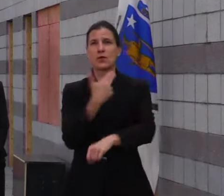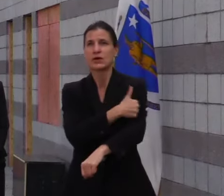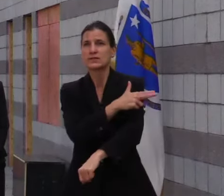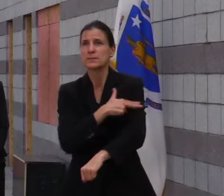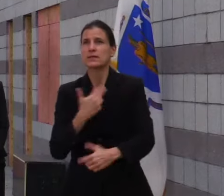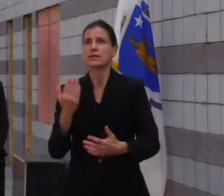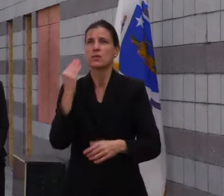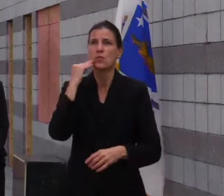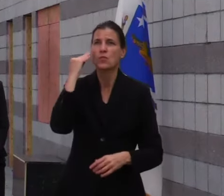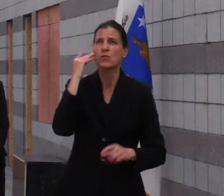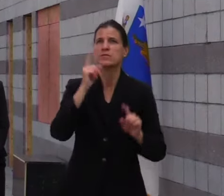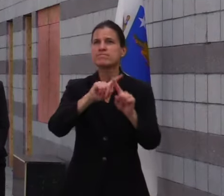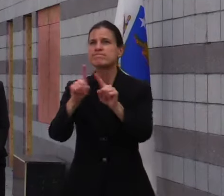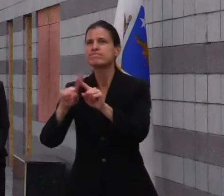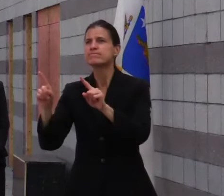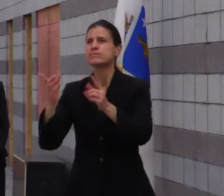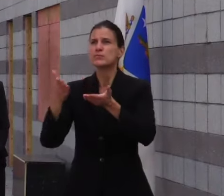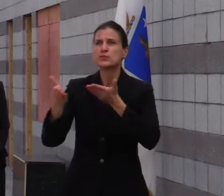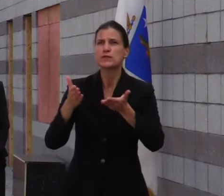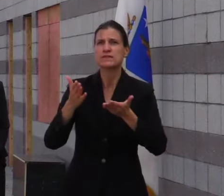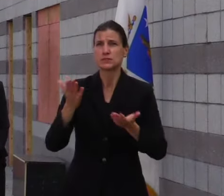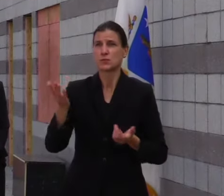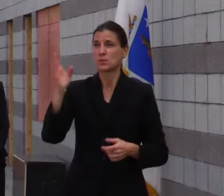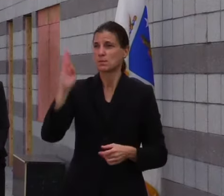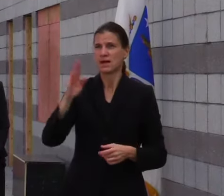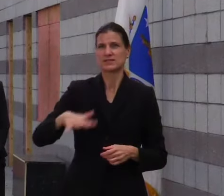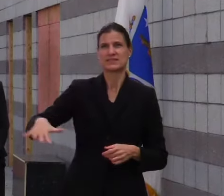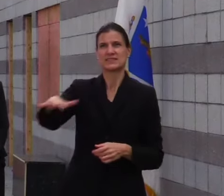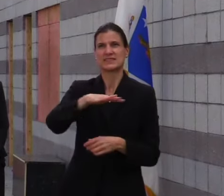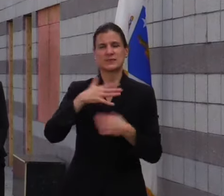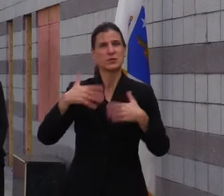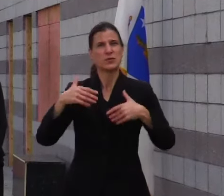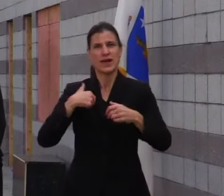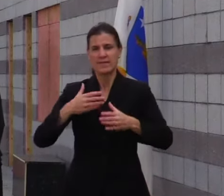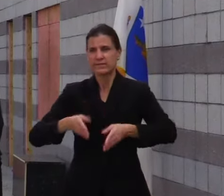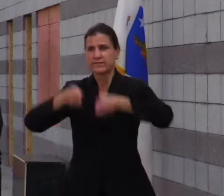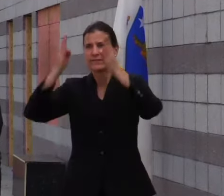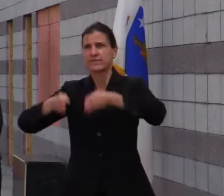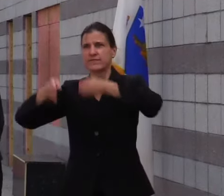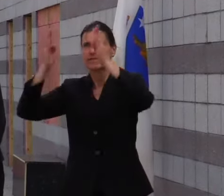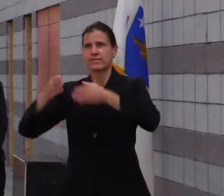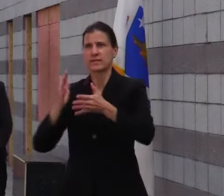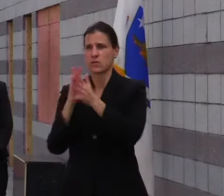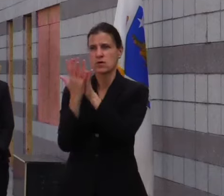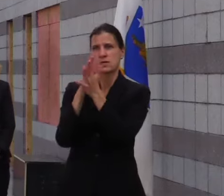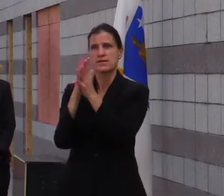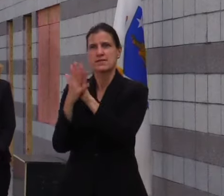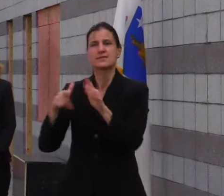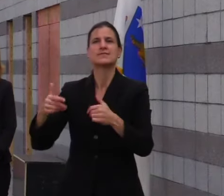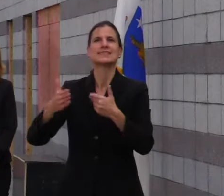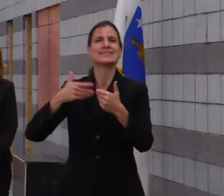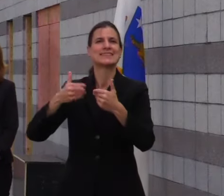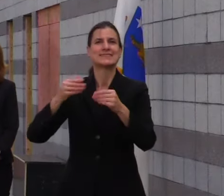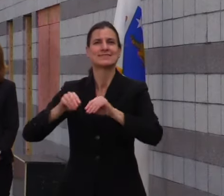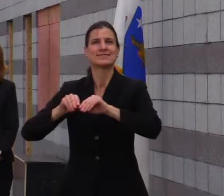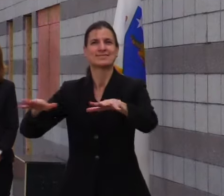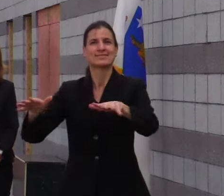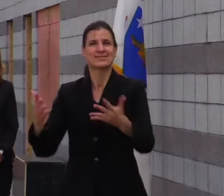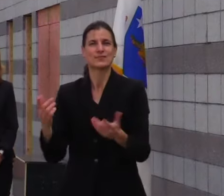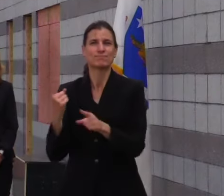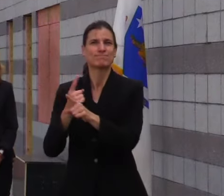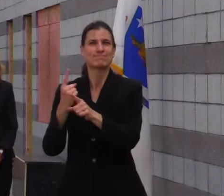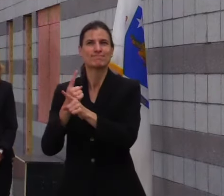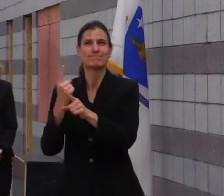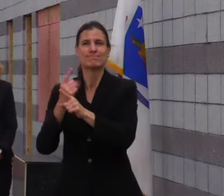other congregate type care facilities, where in fact there is always the possibility